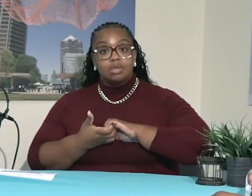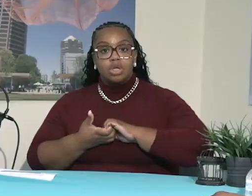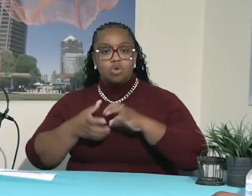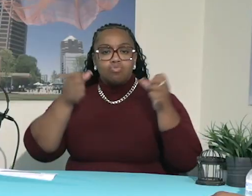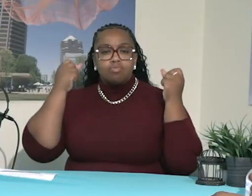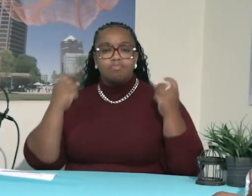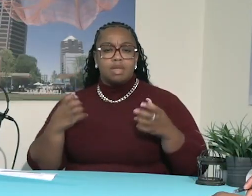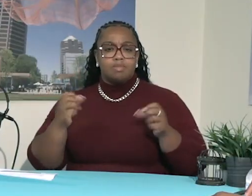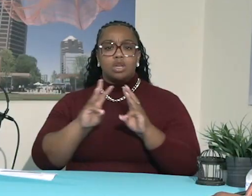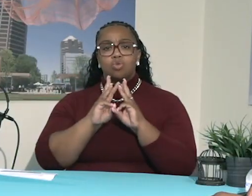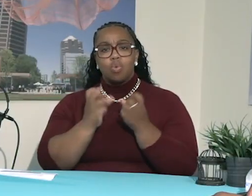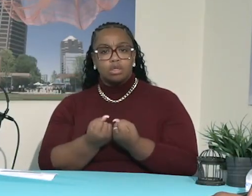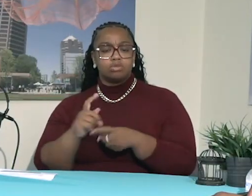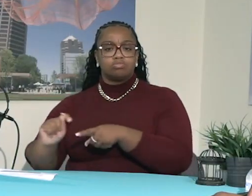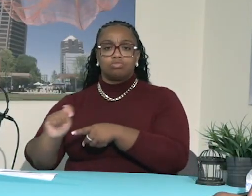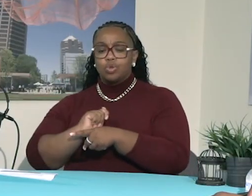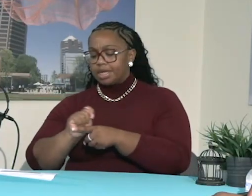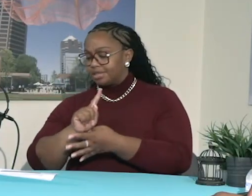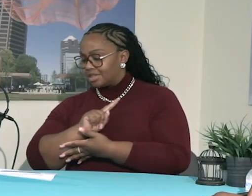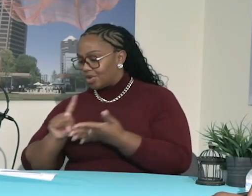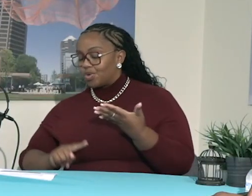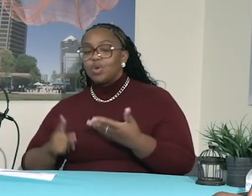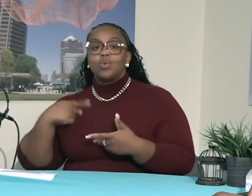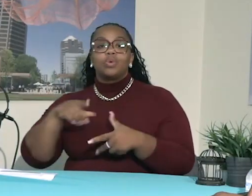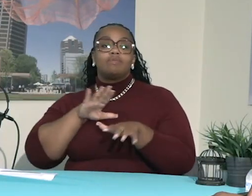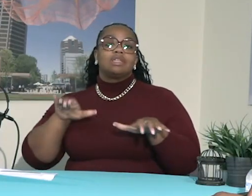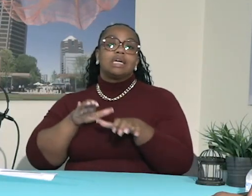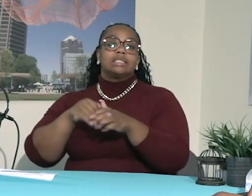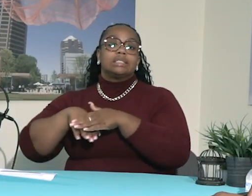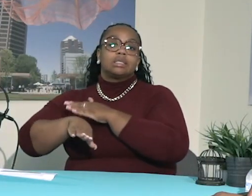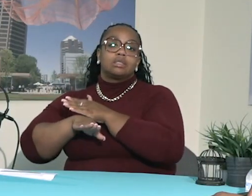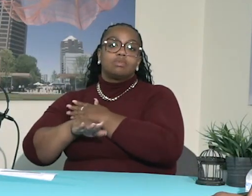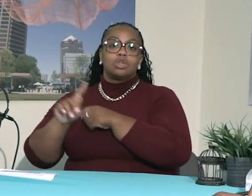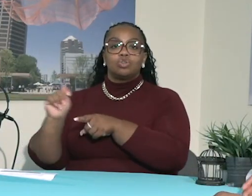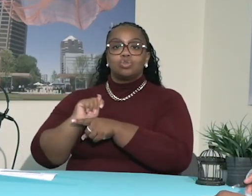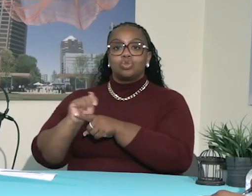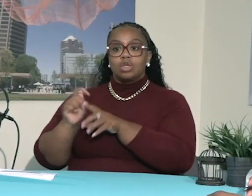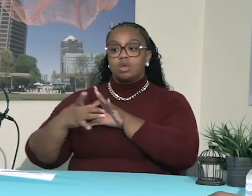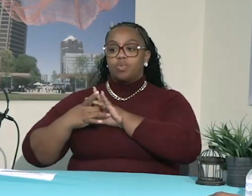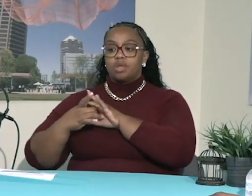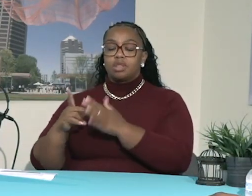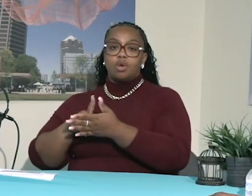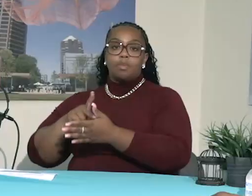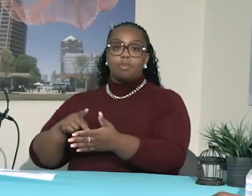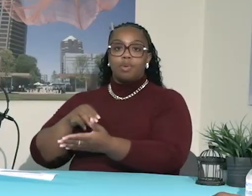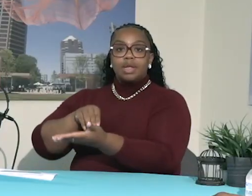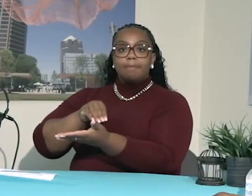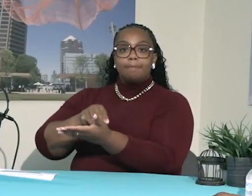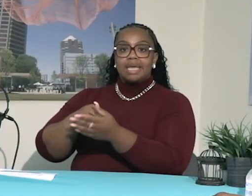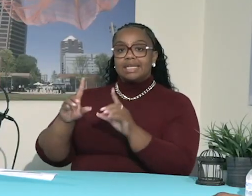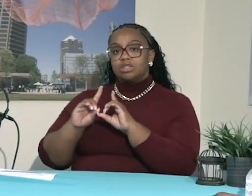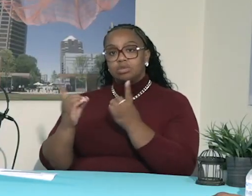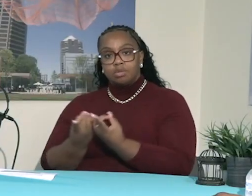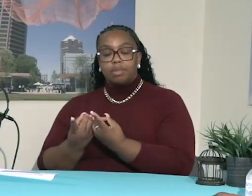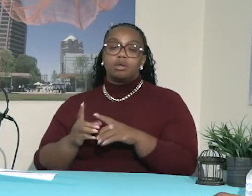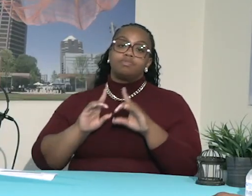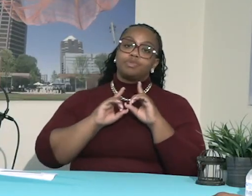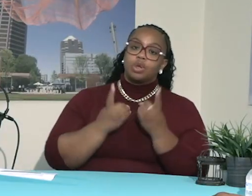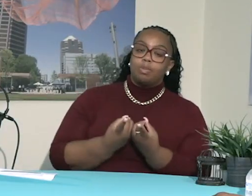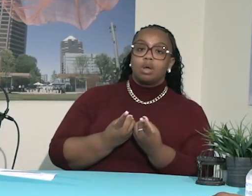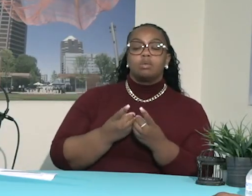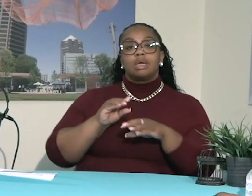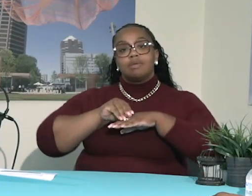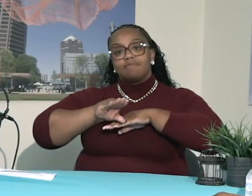several workshops, trainings. So we've done an accessibility training with their pre-med department. We've partnered with the Department of Counseling there